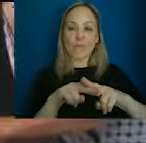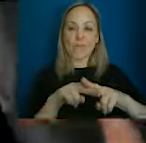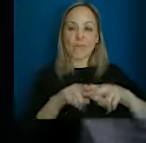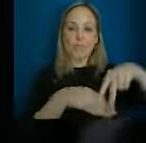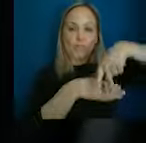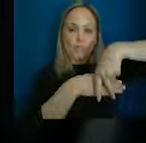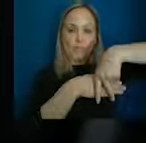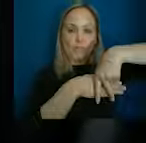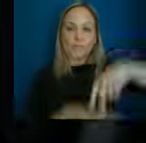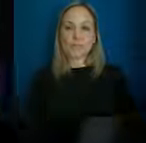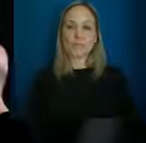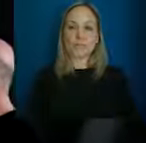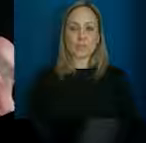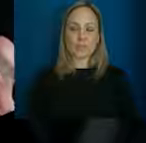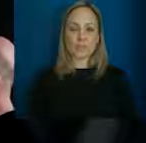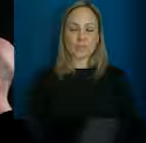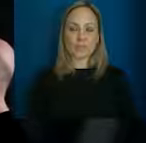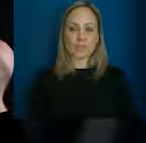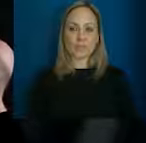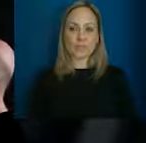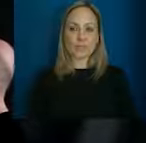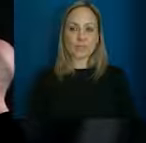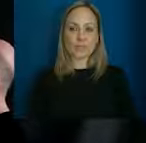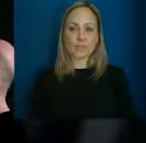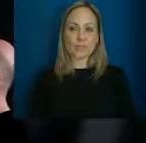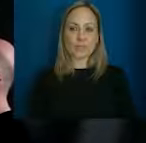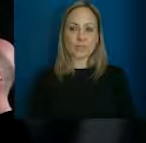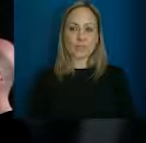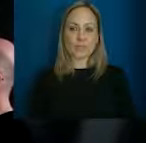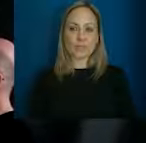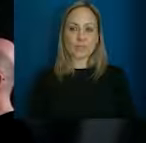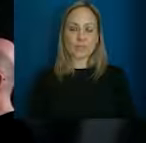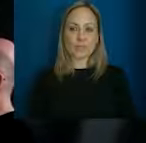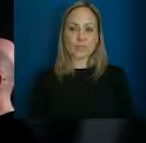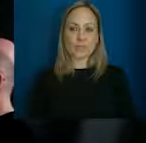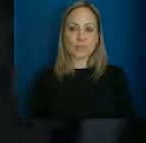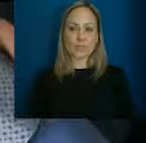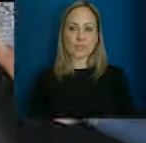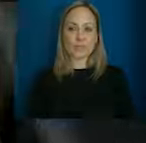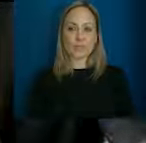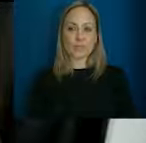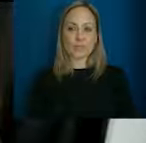And this is squaring off, aligning your body to cross open space.